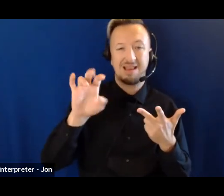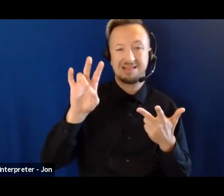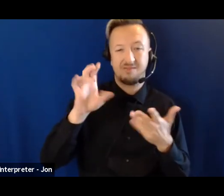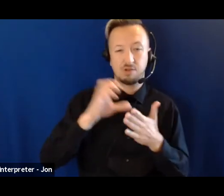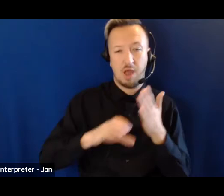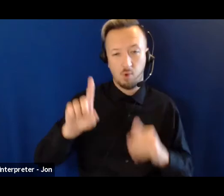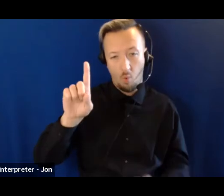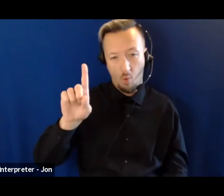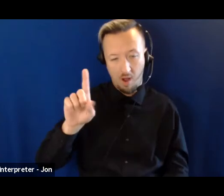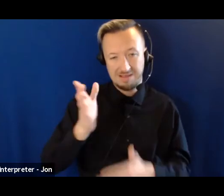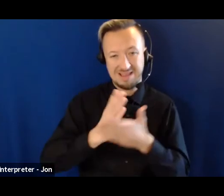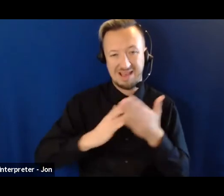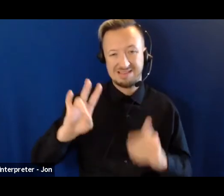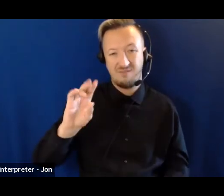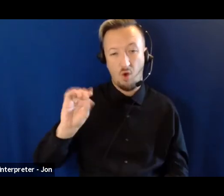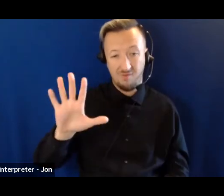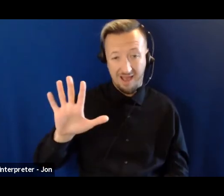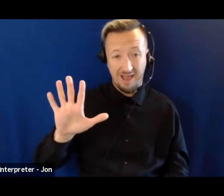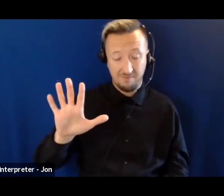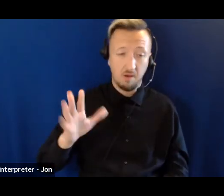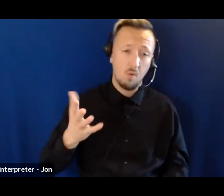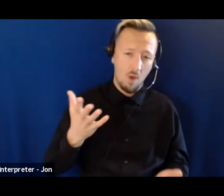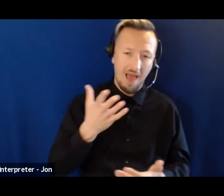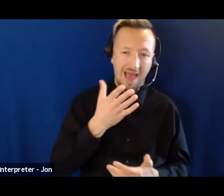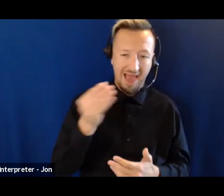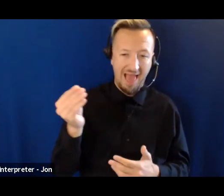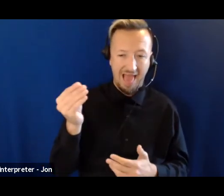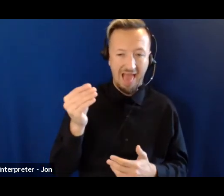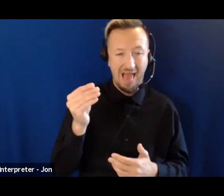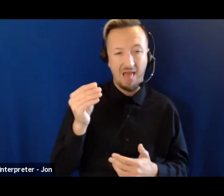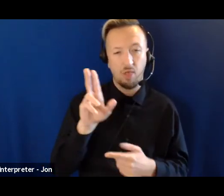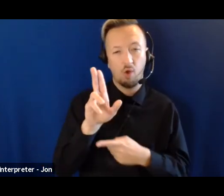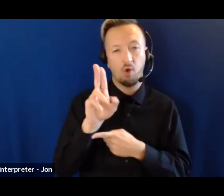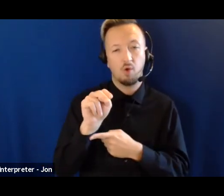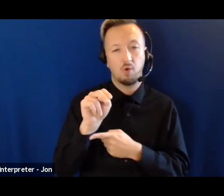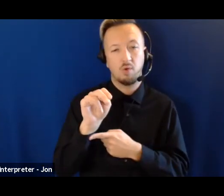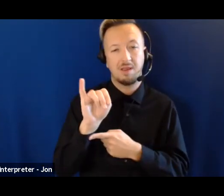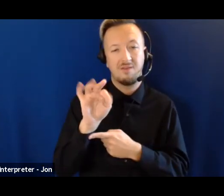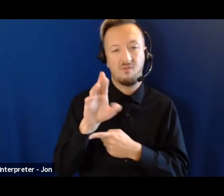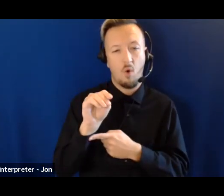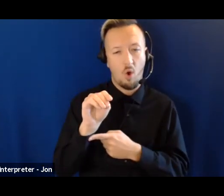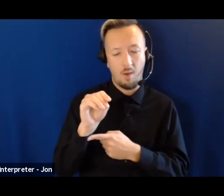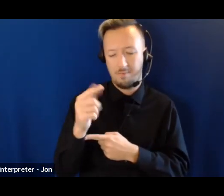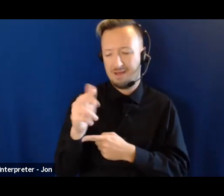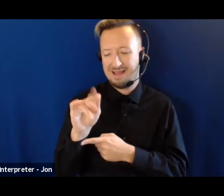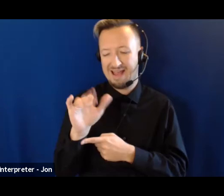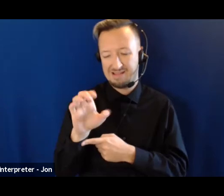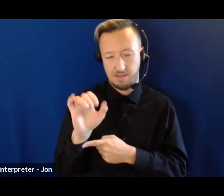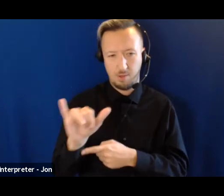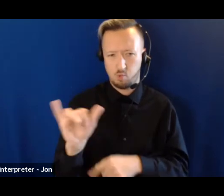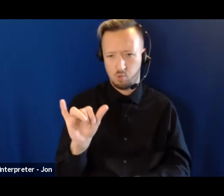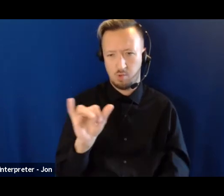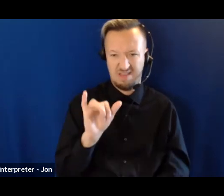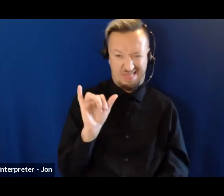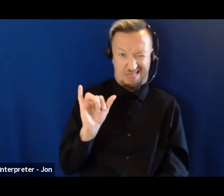1 Section 705. And then, of course, the uniform guidance And this one, you know what, this one's really probably the